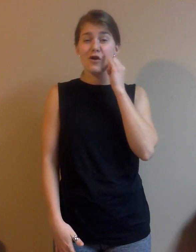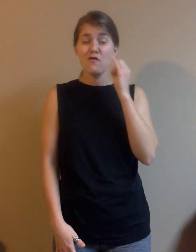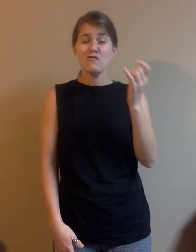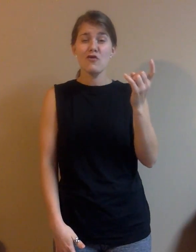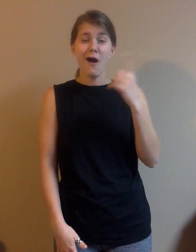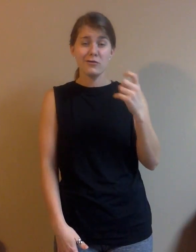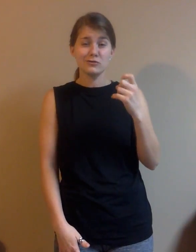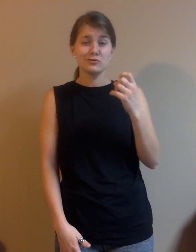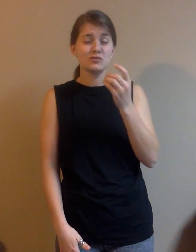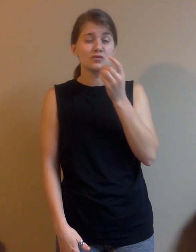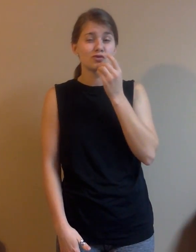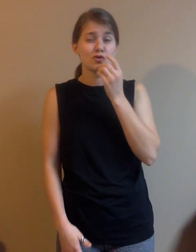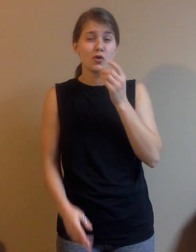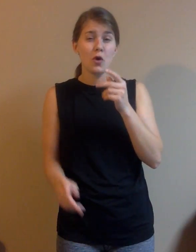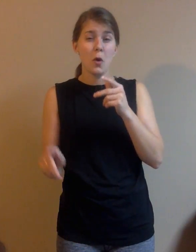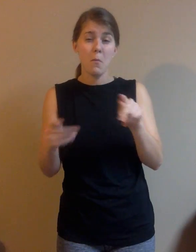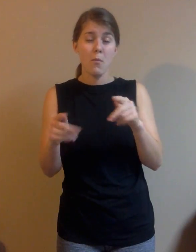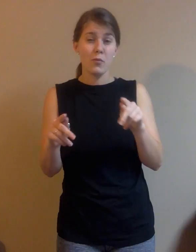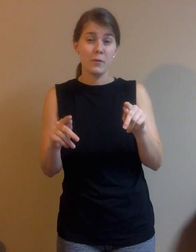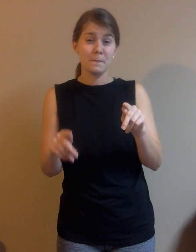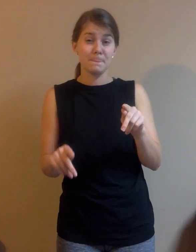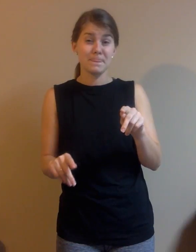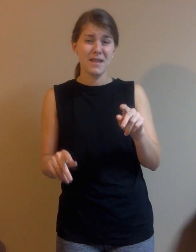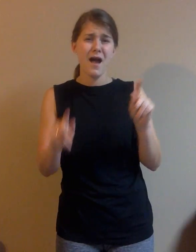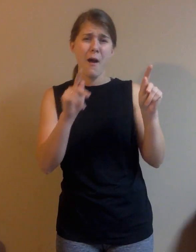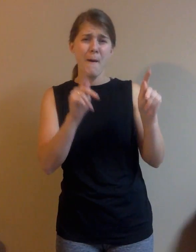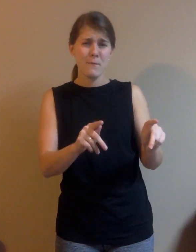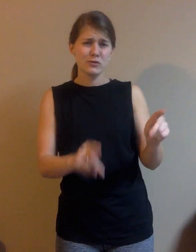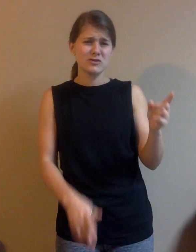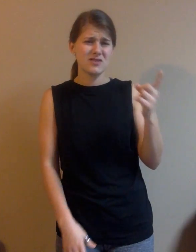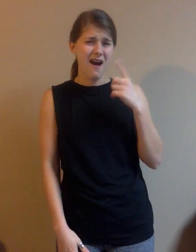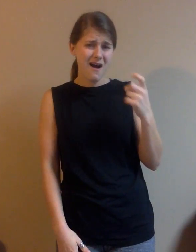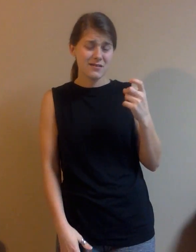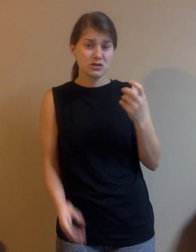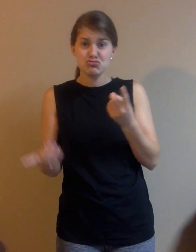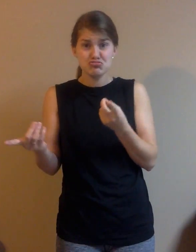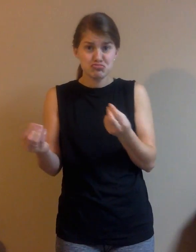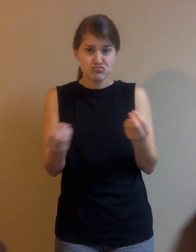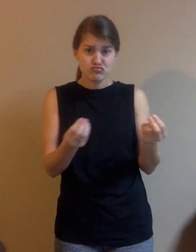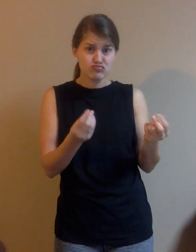you work in education, you can see the blood run from their face. They think, oh my God, you know, why me? It's